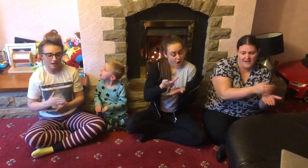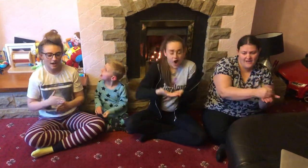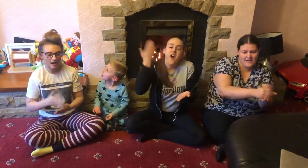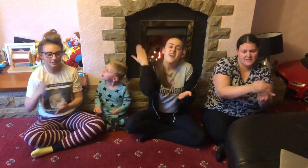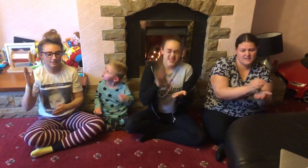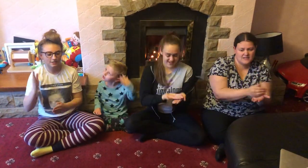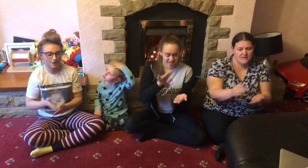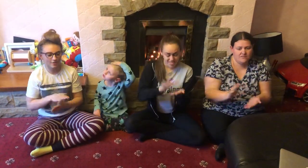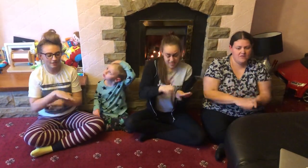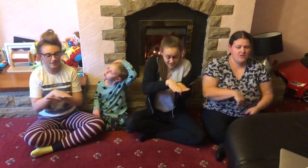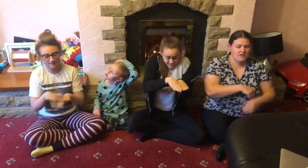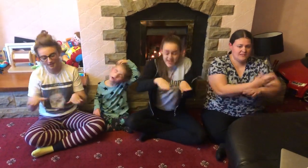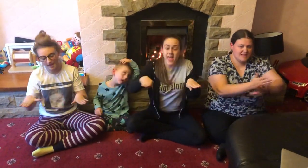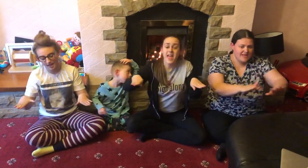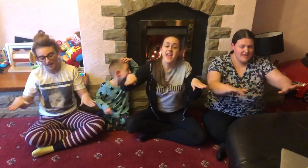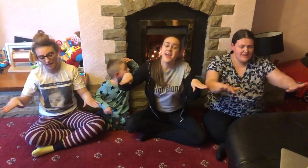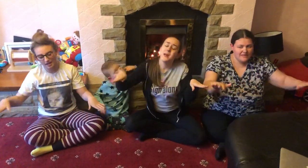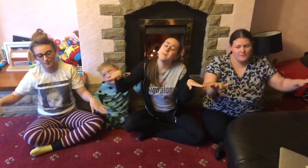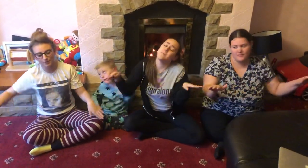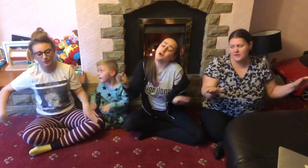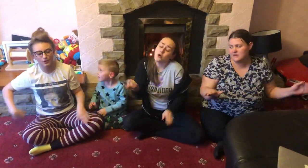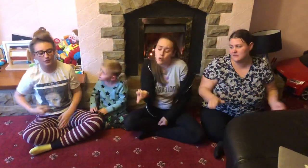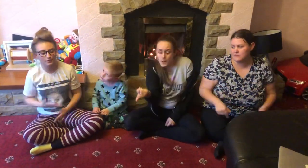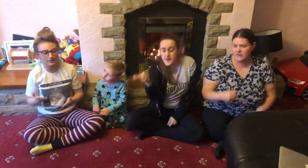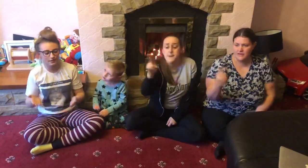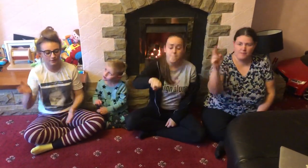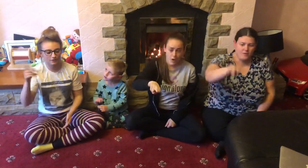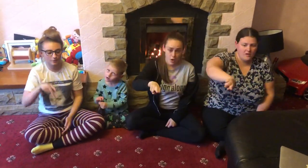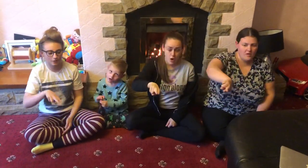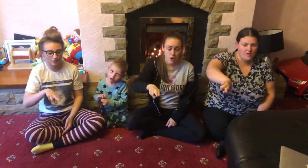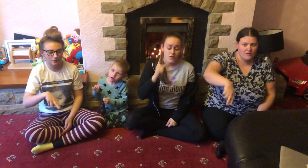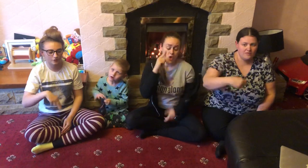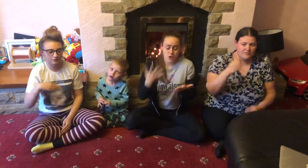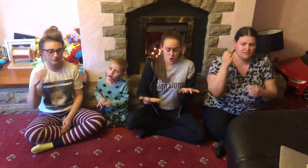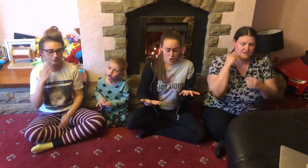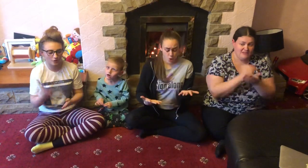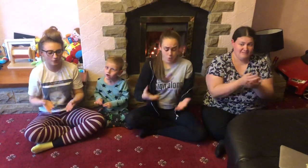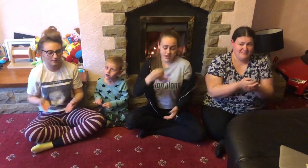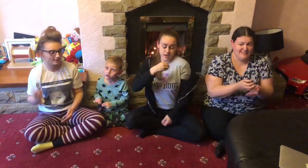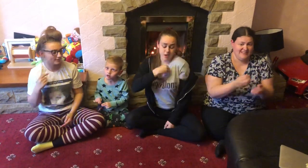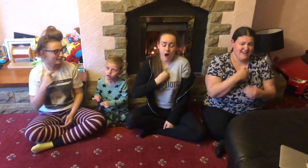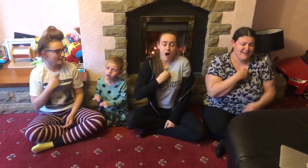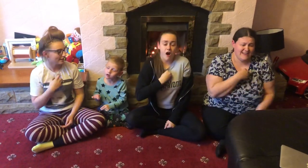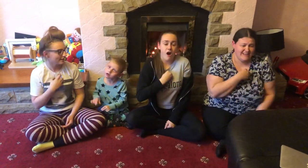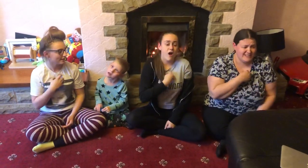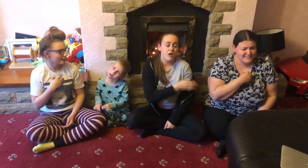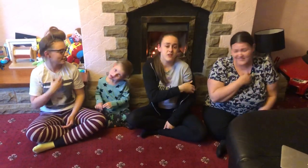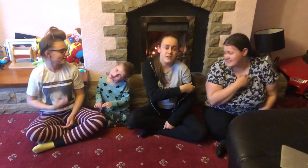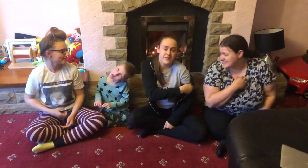Cards on the table with balls showing hearts.